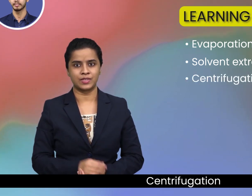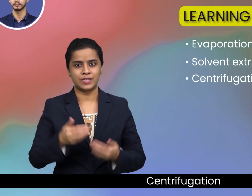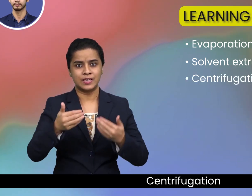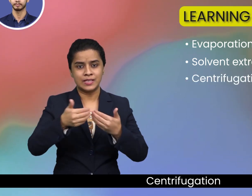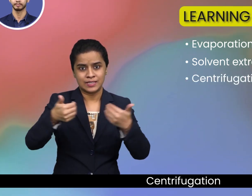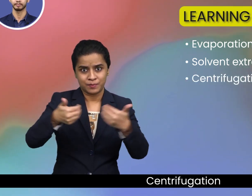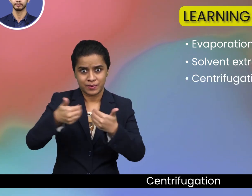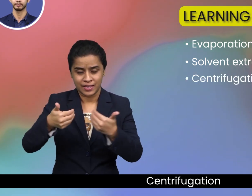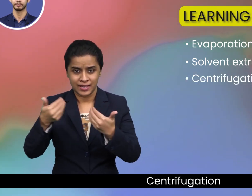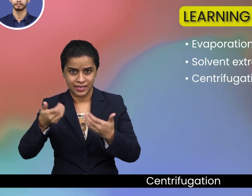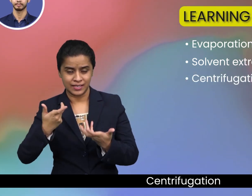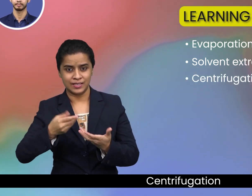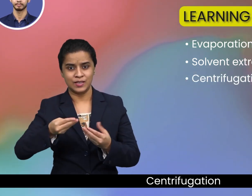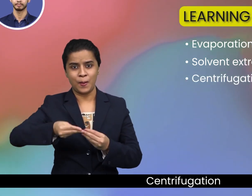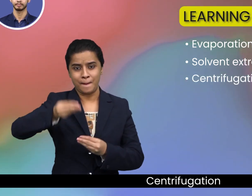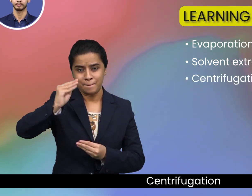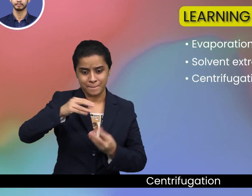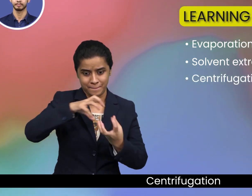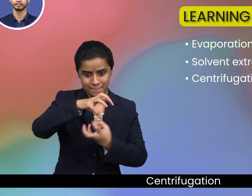centrifugation,